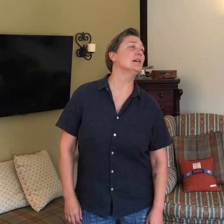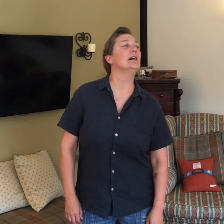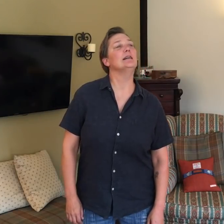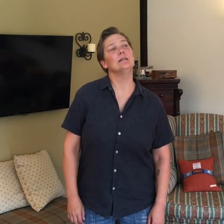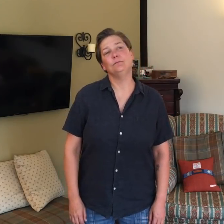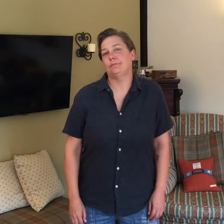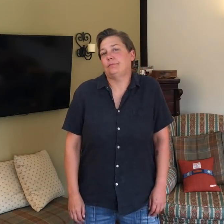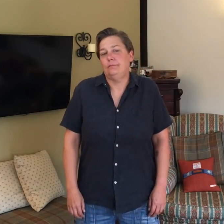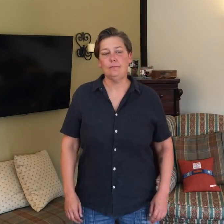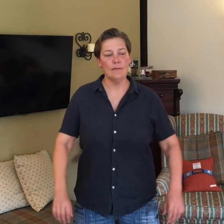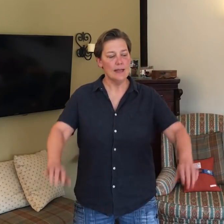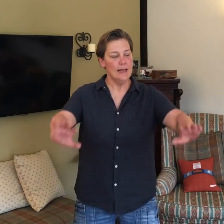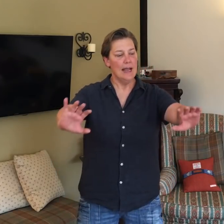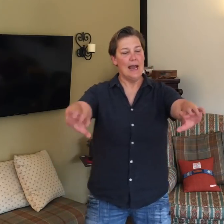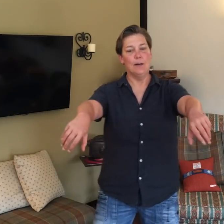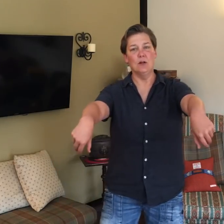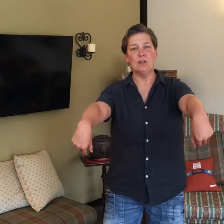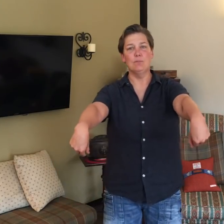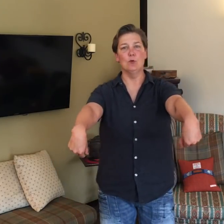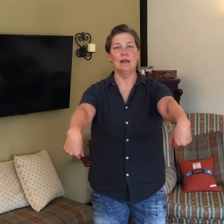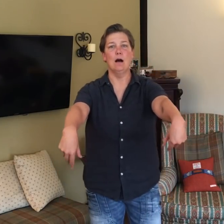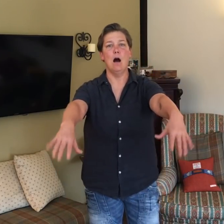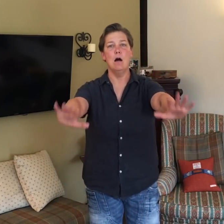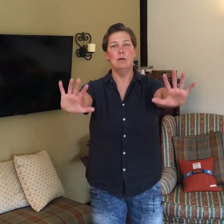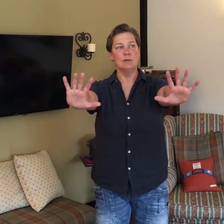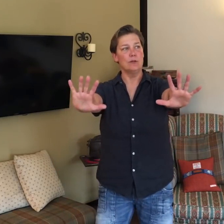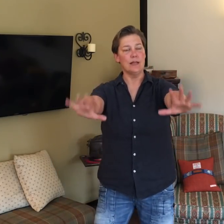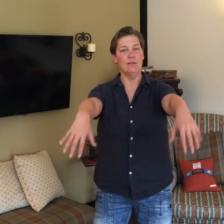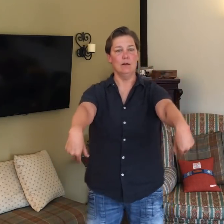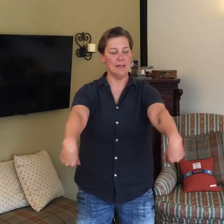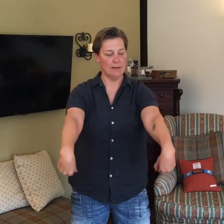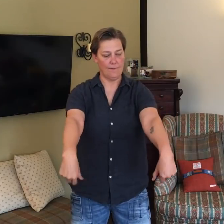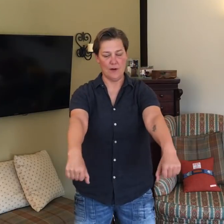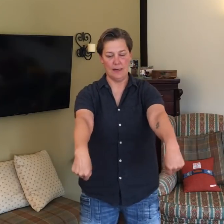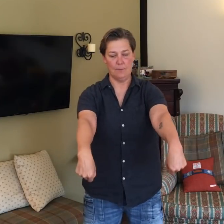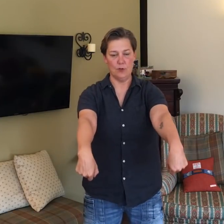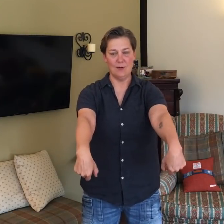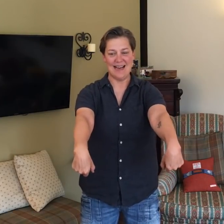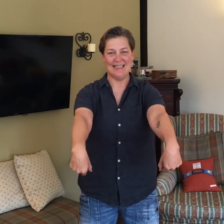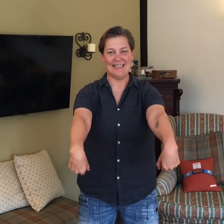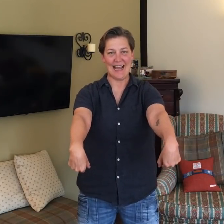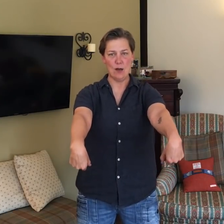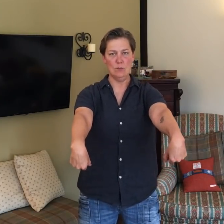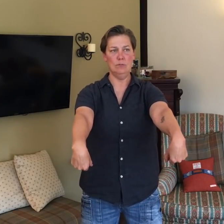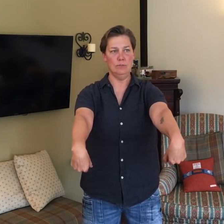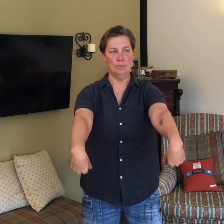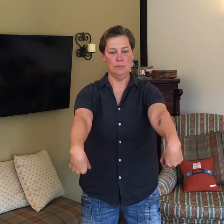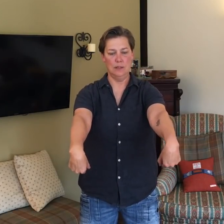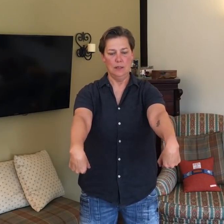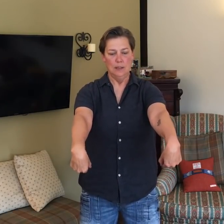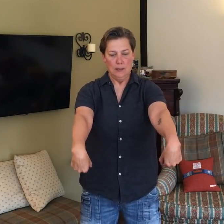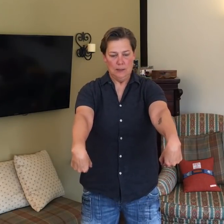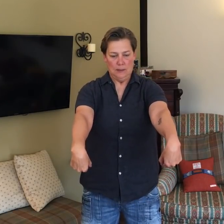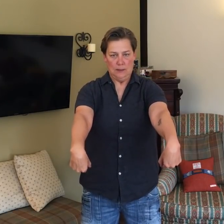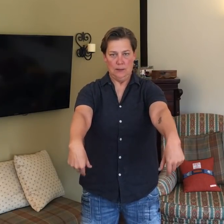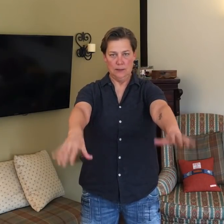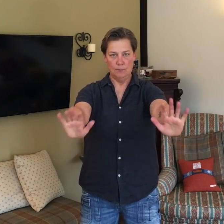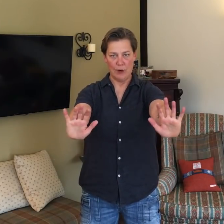side. And most importantly, our arms. So take your arms out the front and put your hands down. Bring them